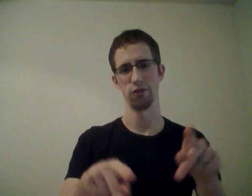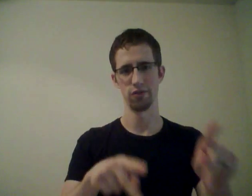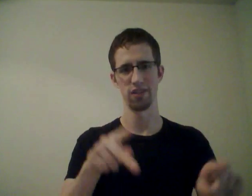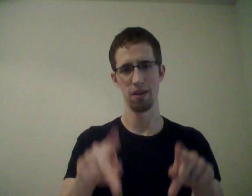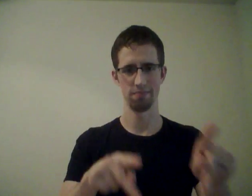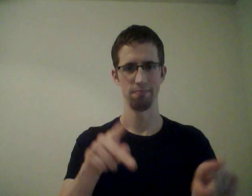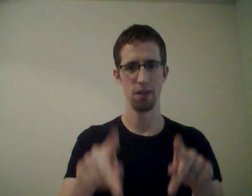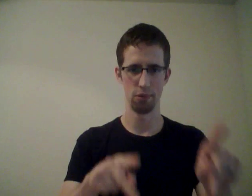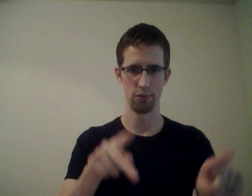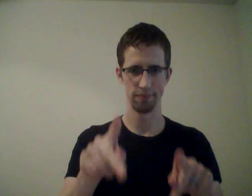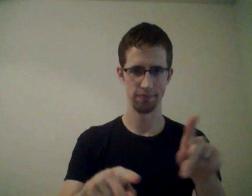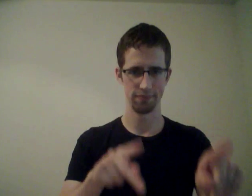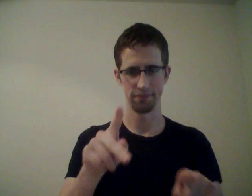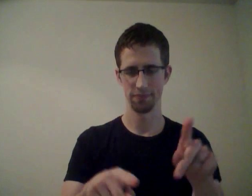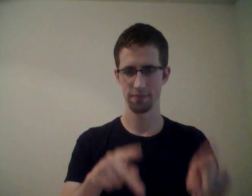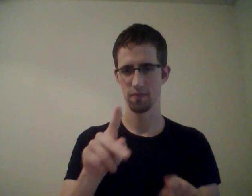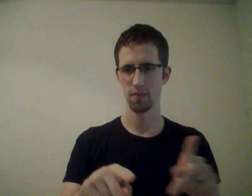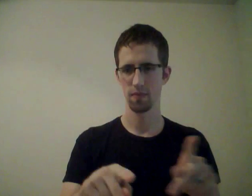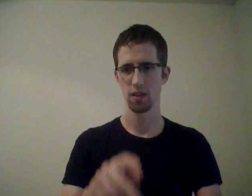circles, I mean. People.